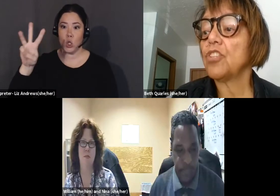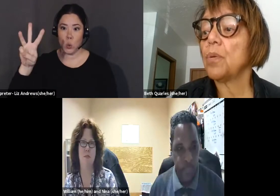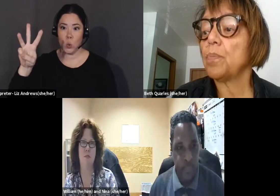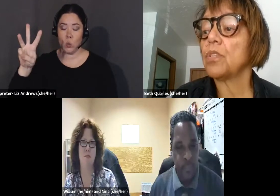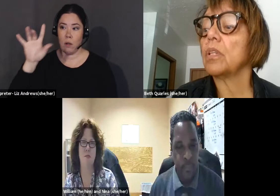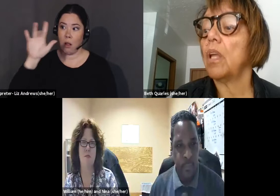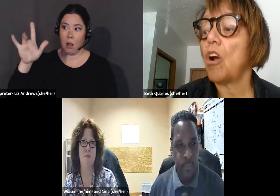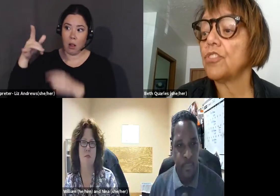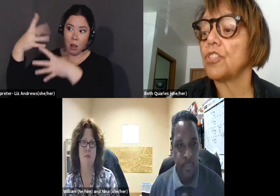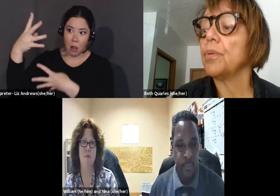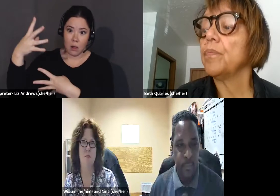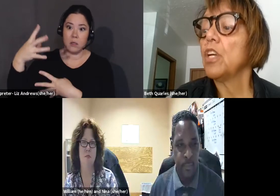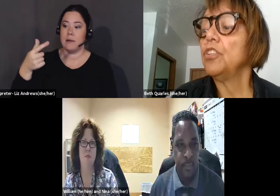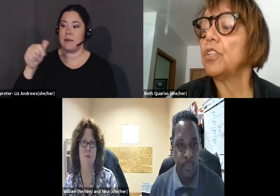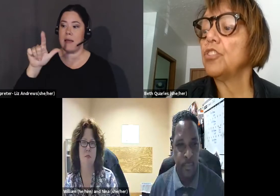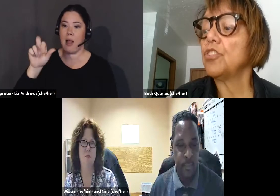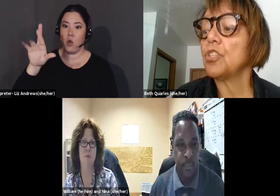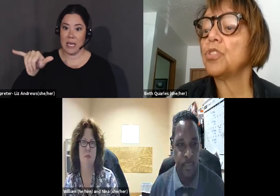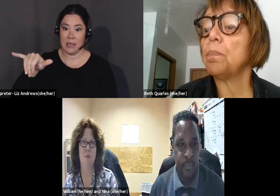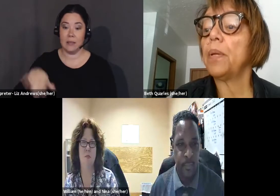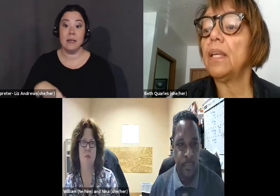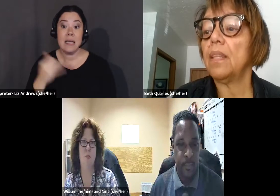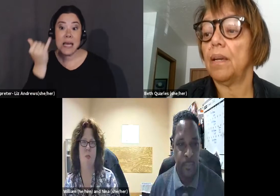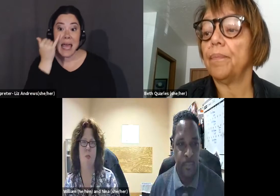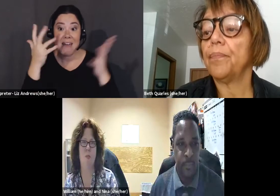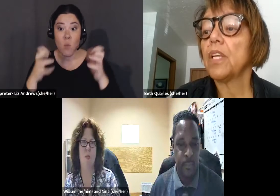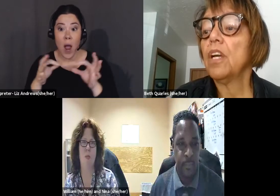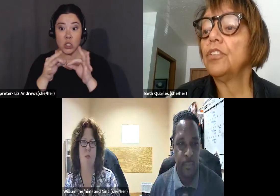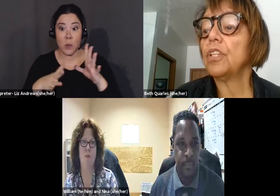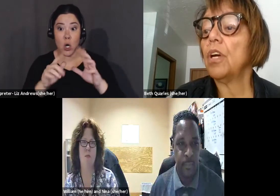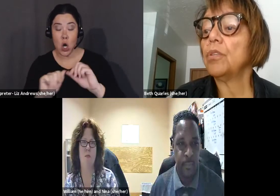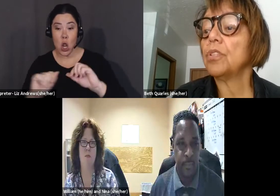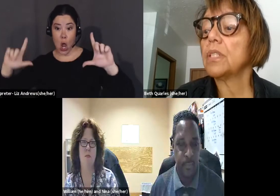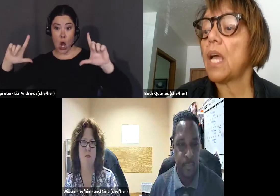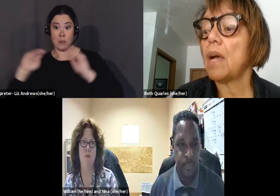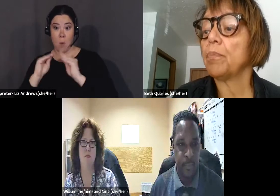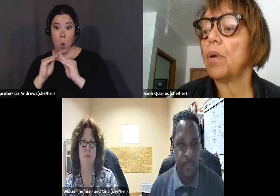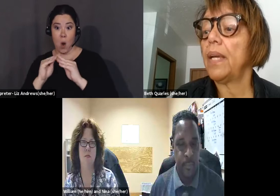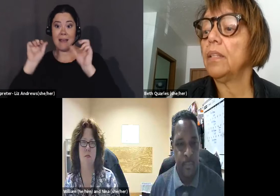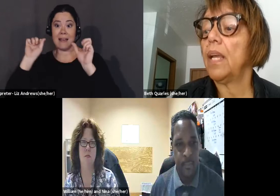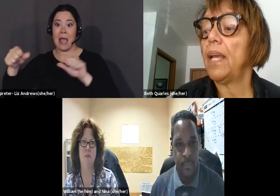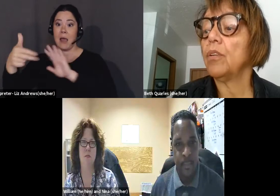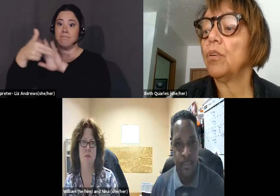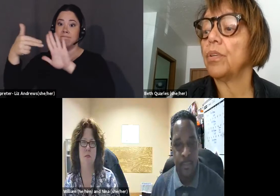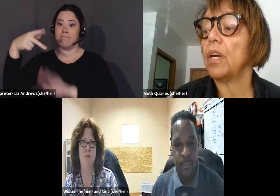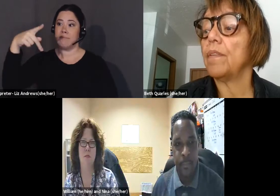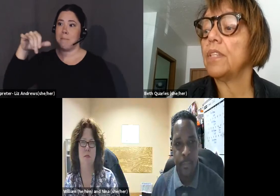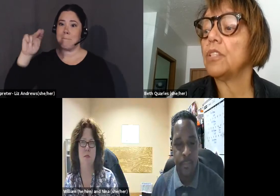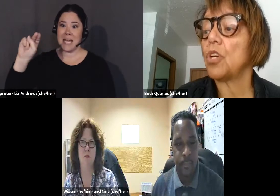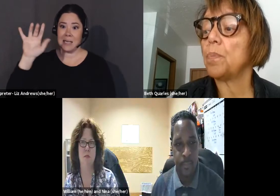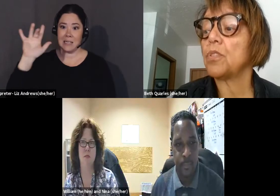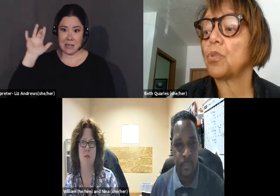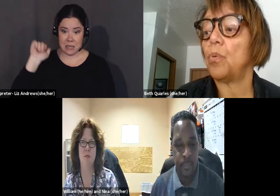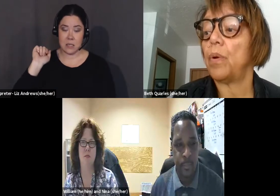the interpreter larger, you can choose to pin them. You can go to the top right-hand corner of